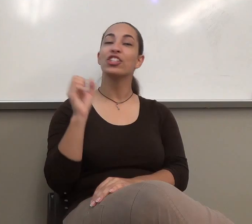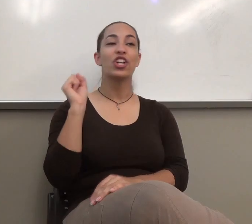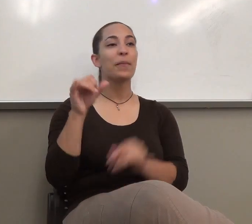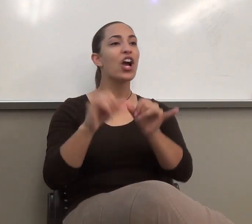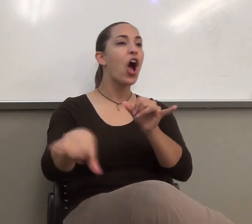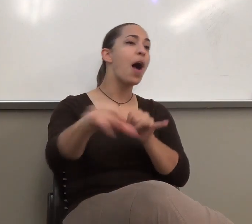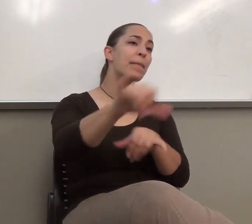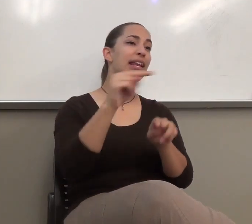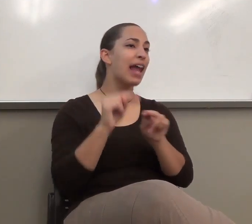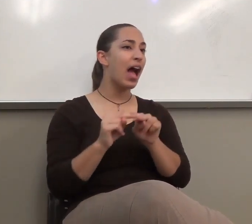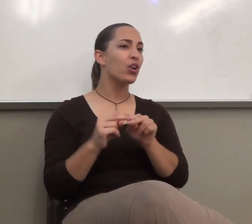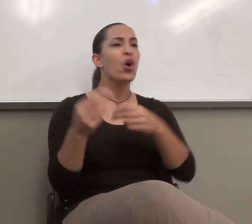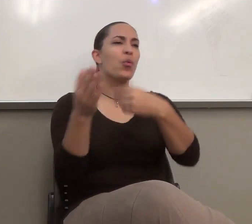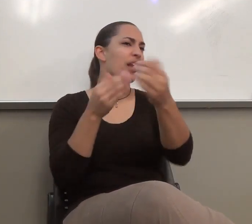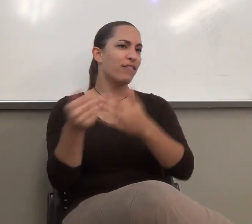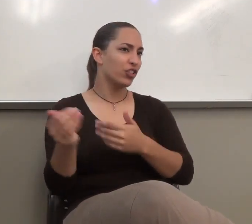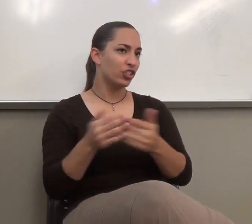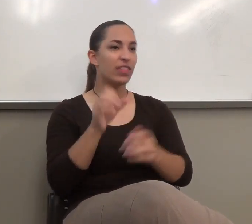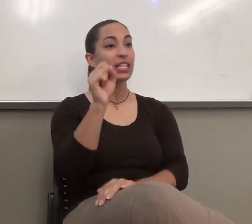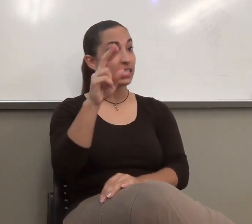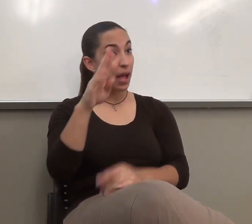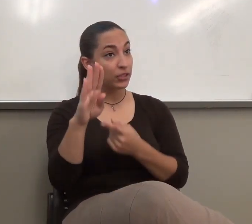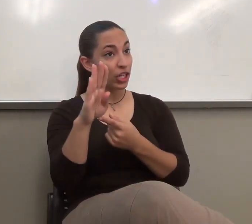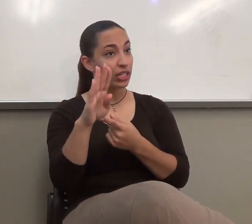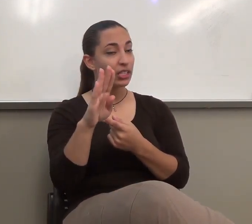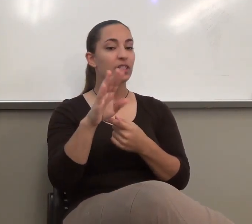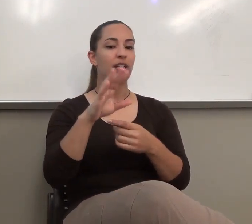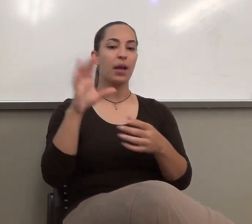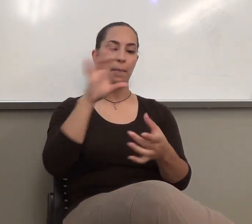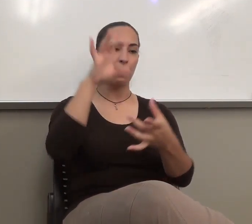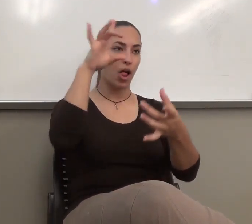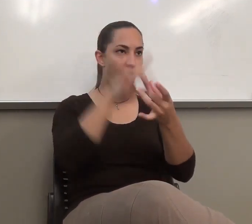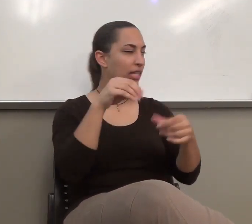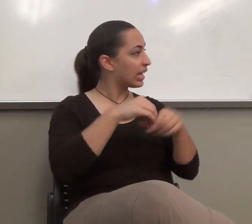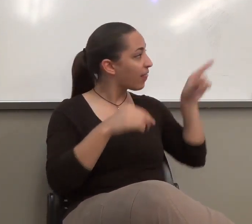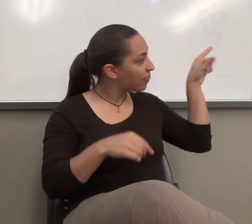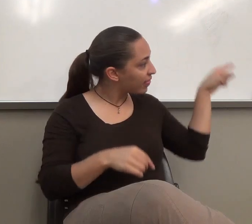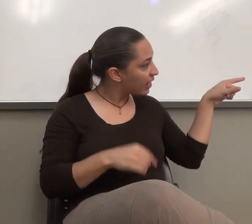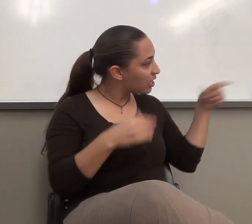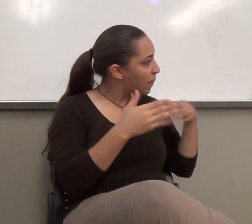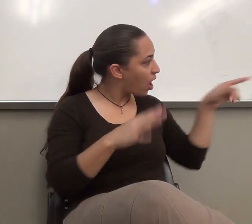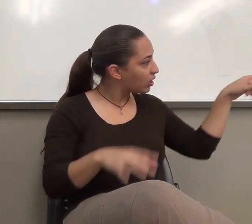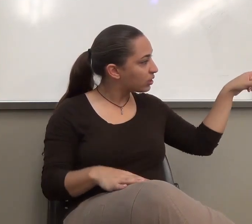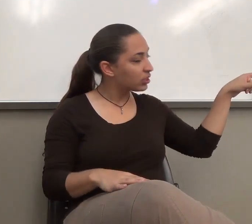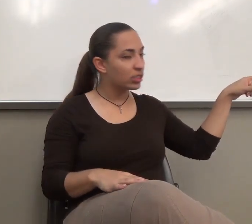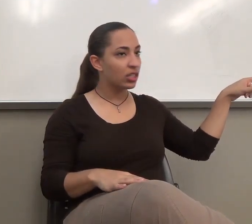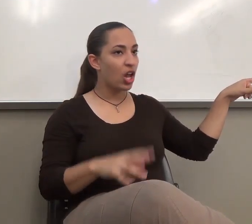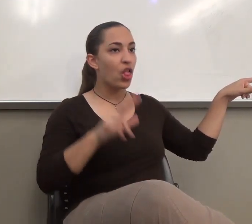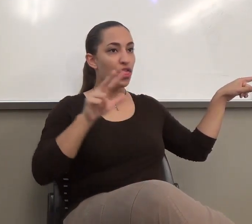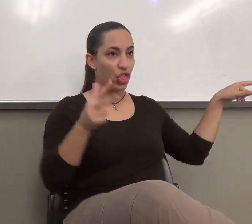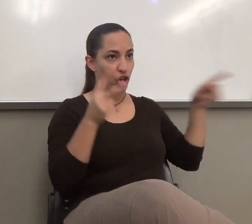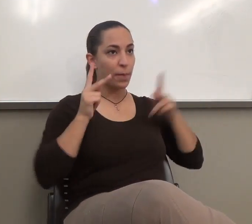Okay? Whatever it is, it belongs in this box. It's a third person singular